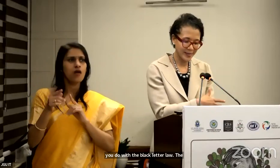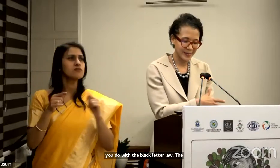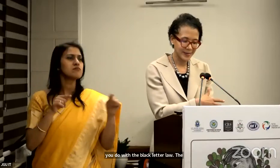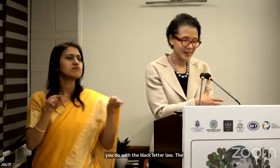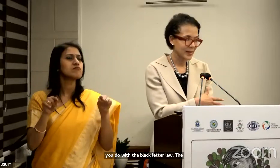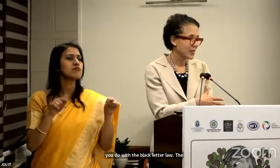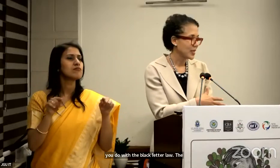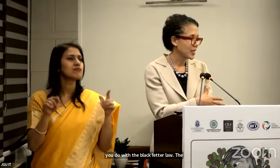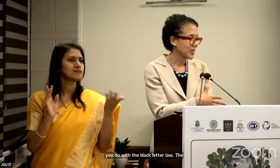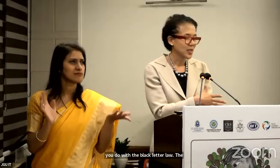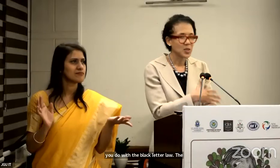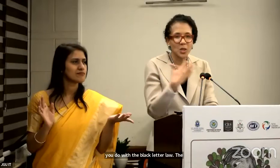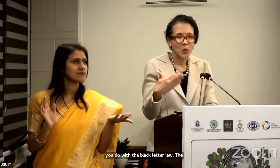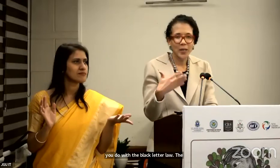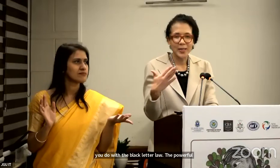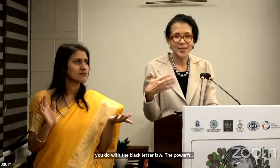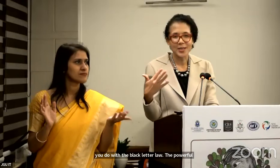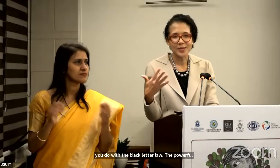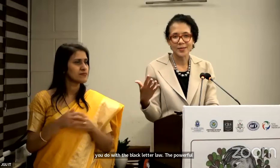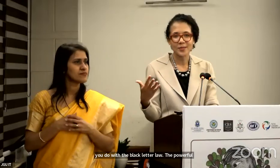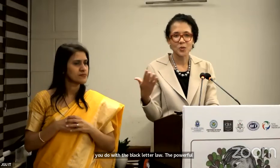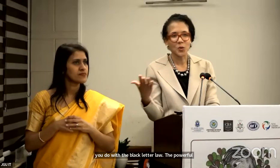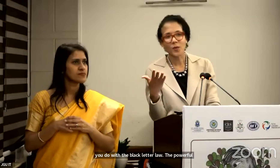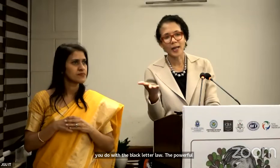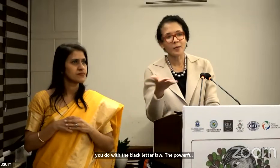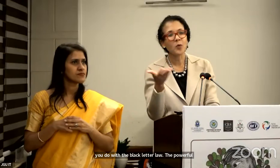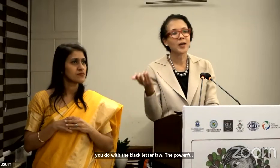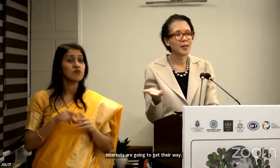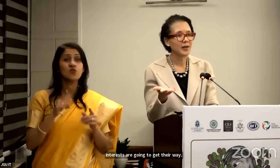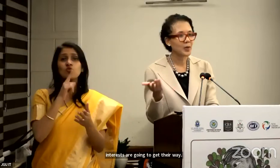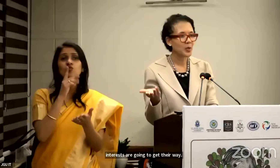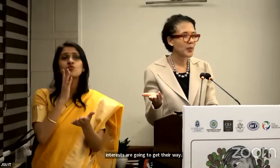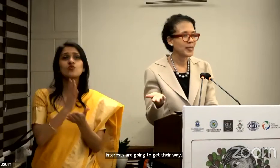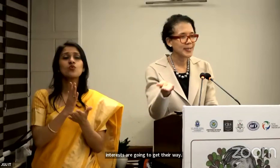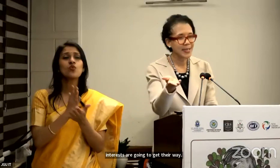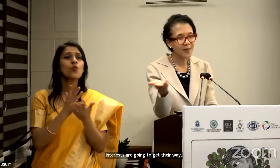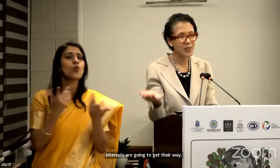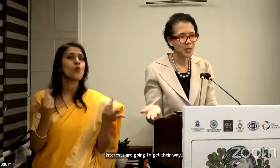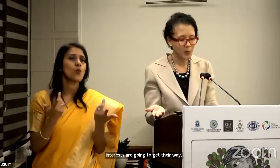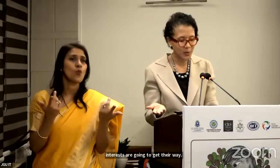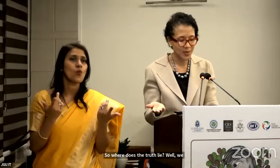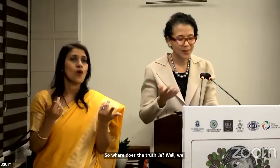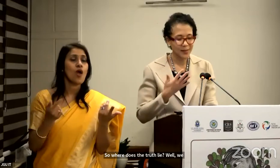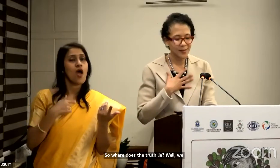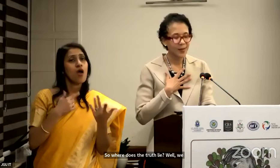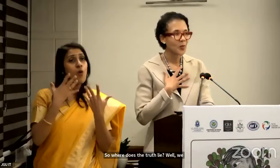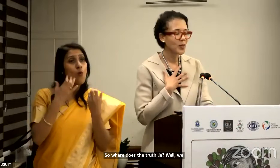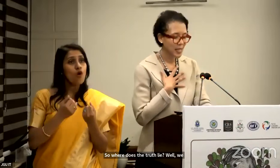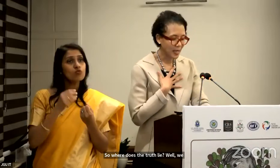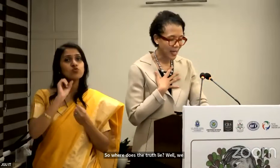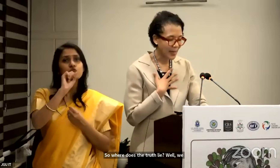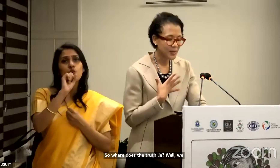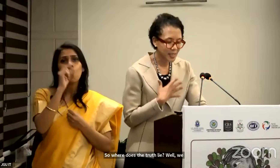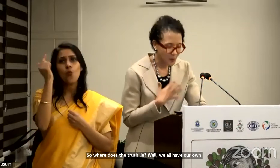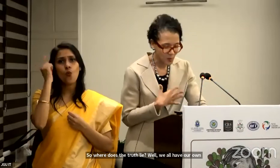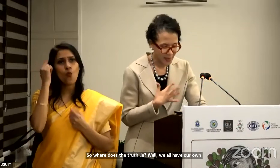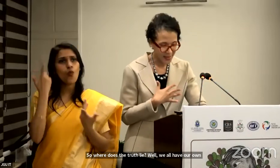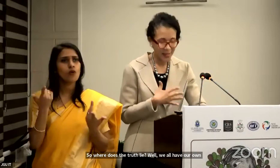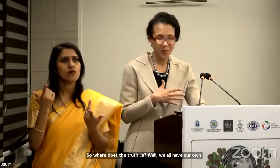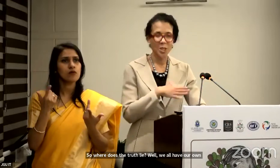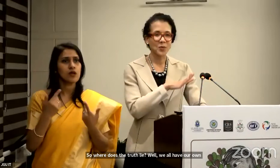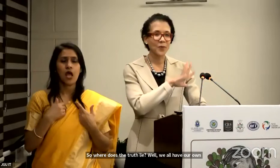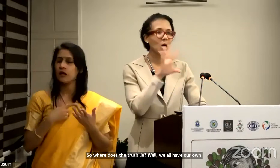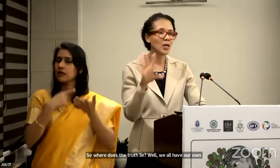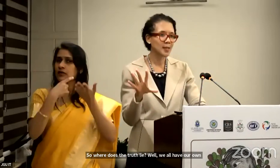way. So where does the truth lie? Well, we all have our own opinions. I'd love to know what yours are. I have deep respect